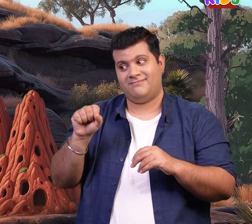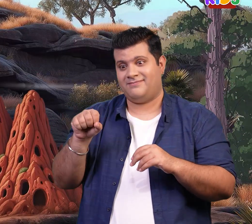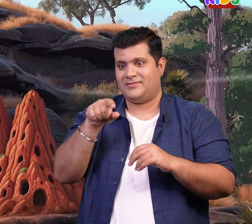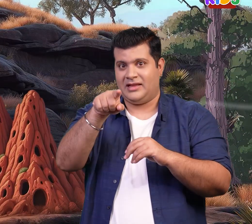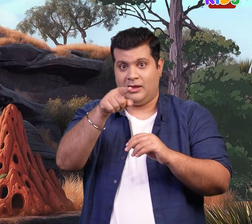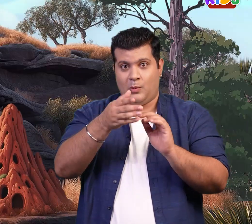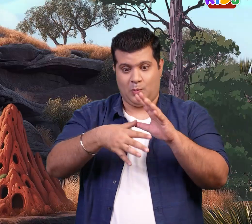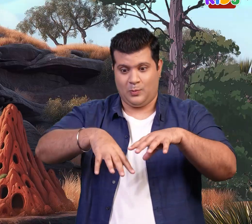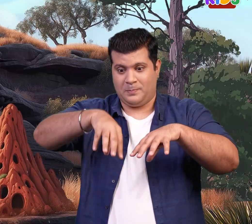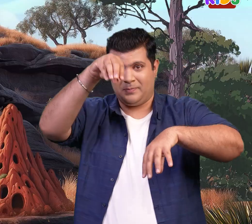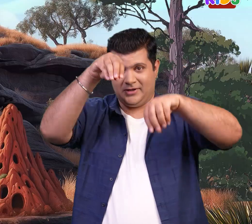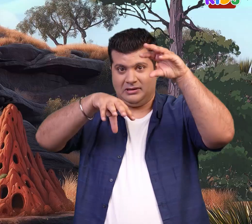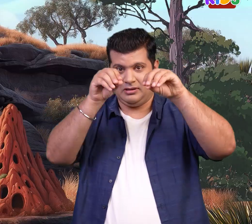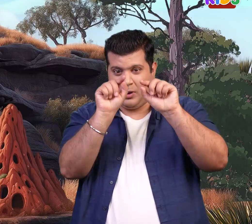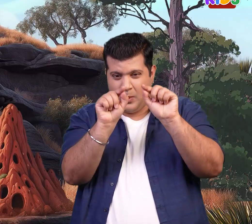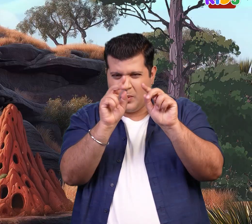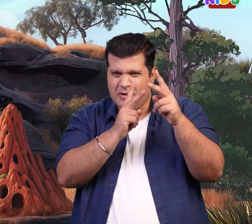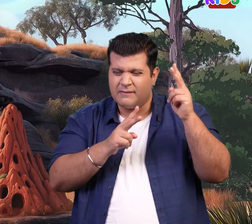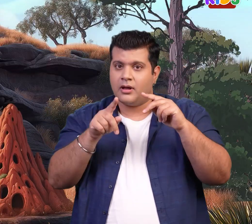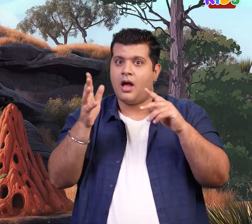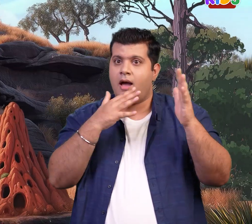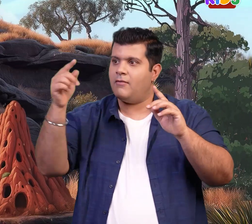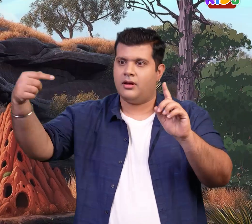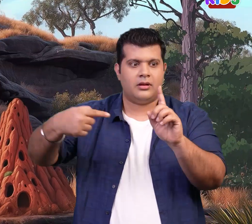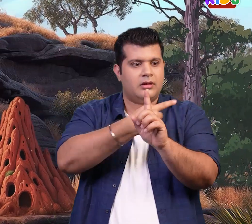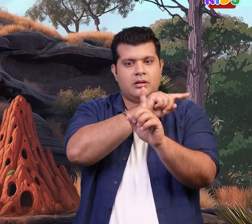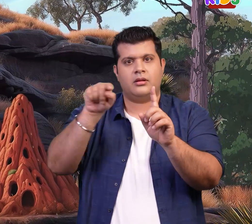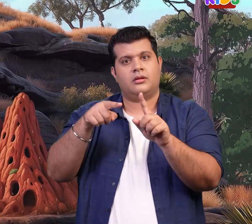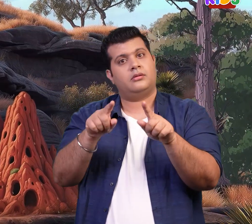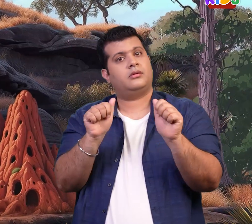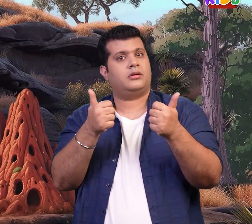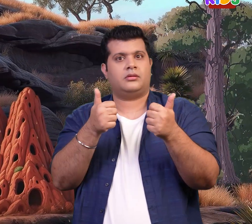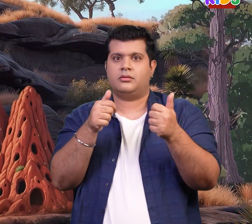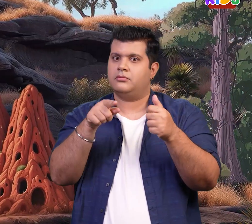Yes, Megha says, the air can easily go through these small holes.